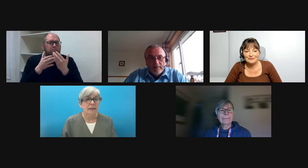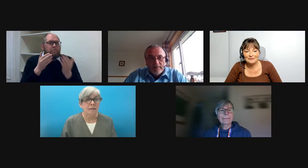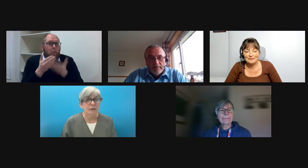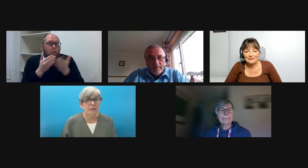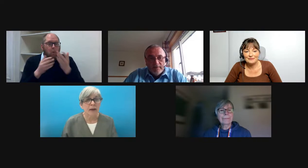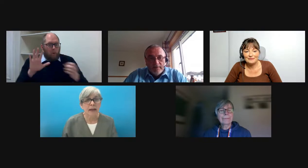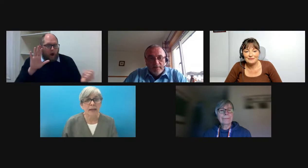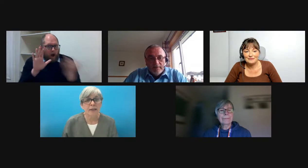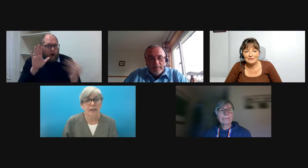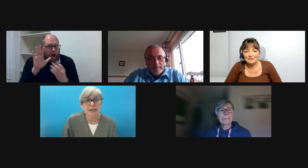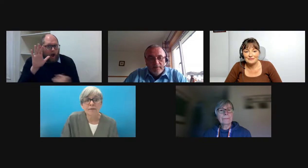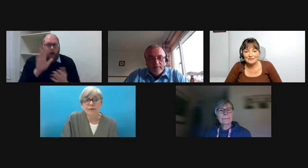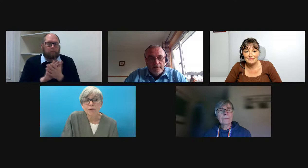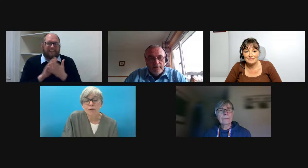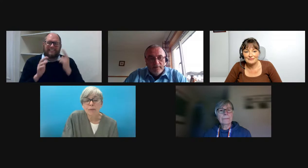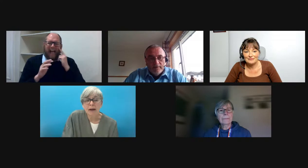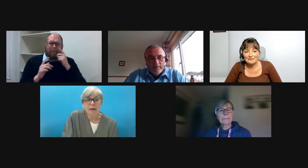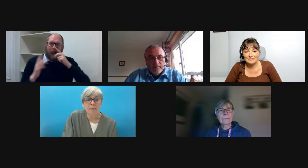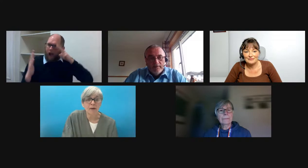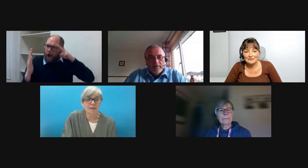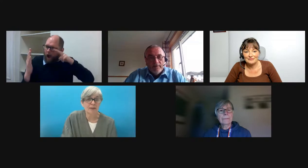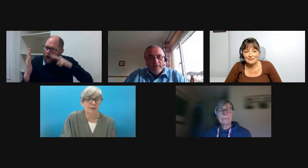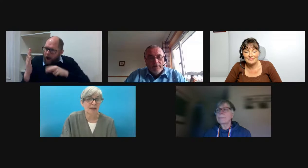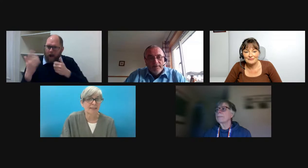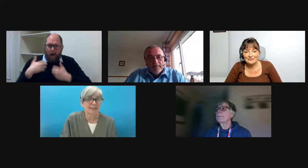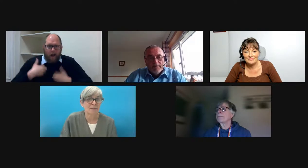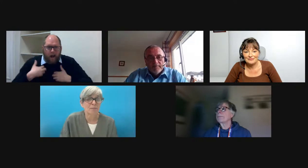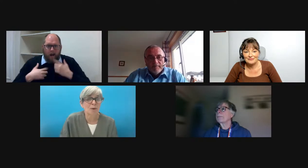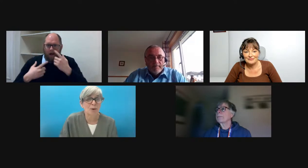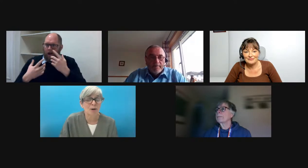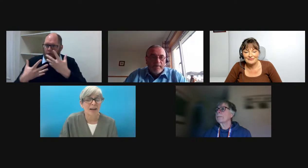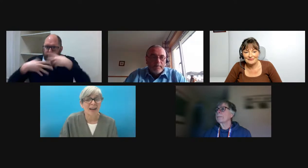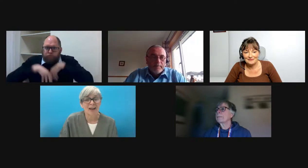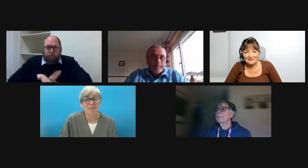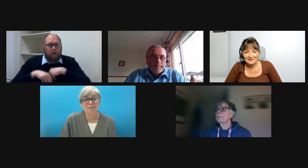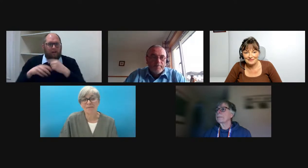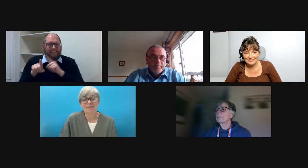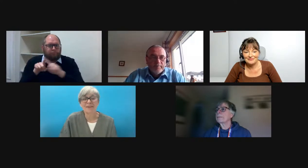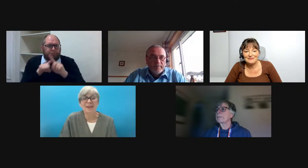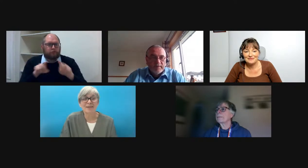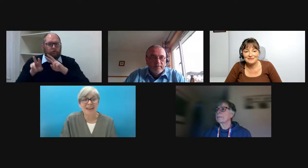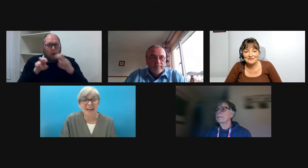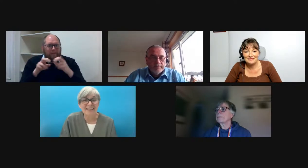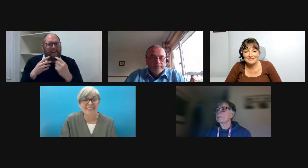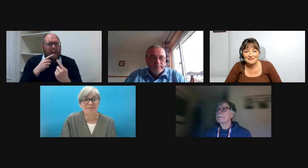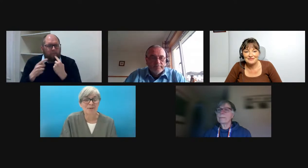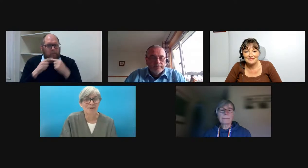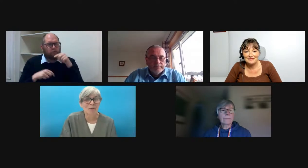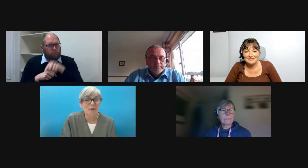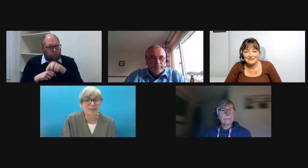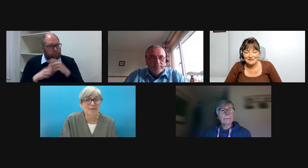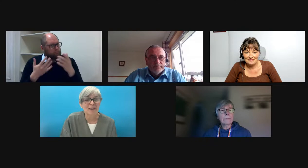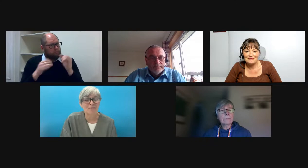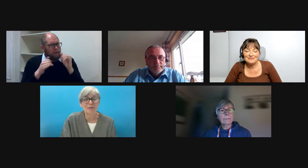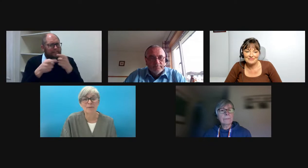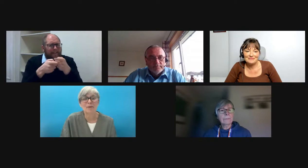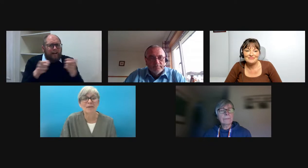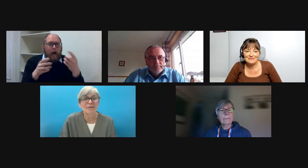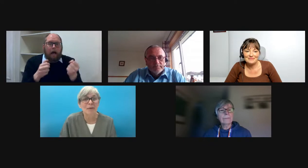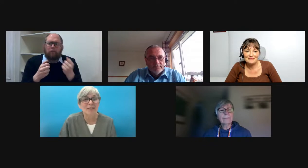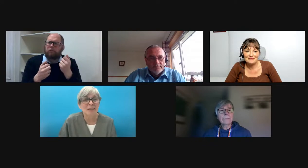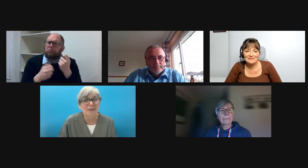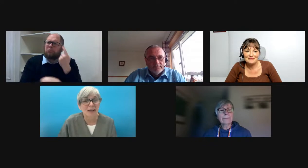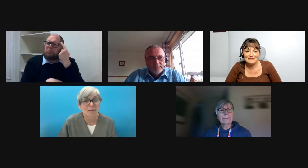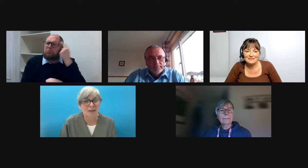And in terms of NHS Inform, obviously we'd like to see more videos added, more topics for deaf people,